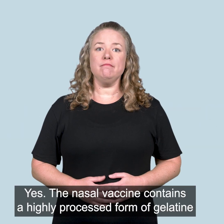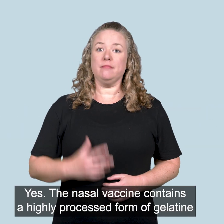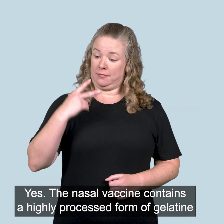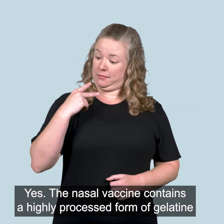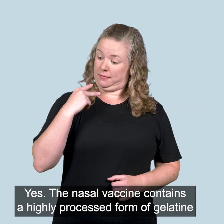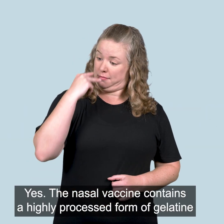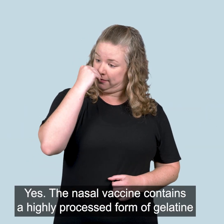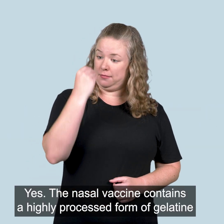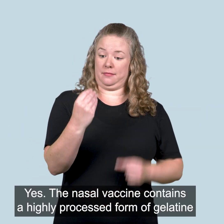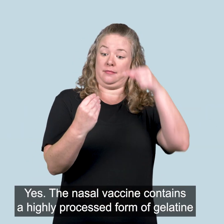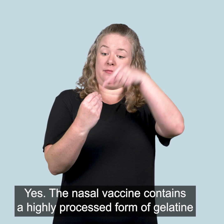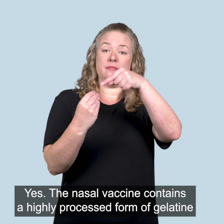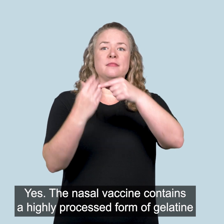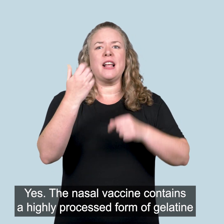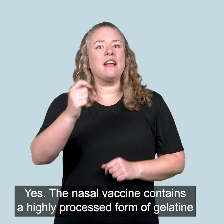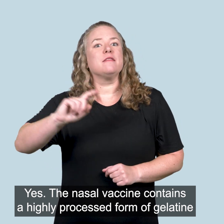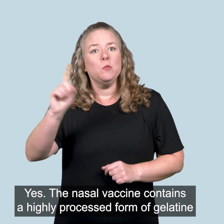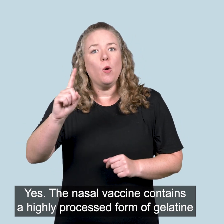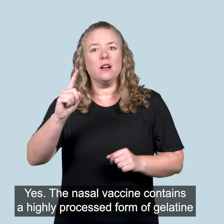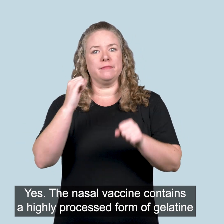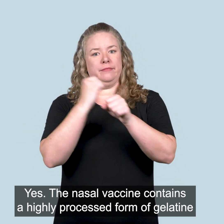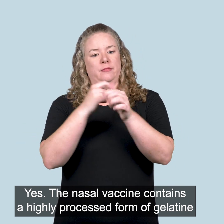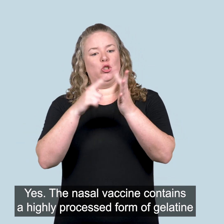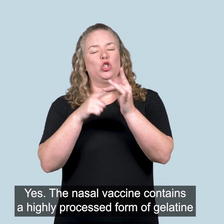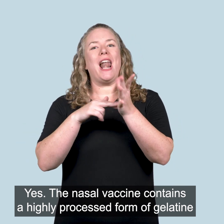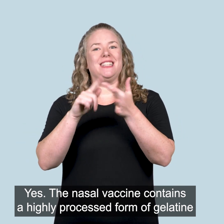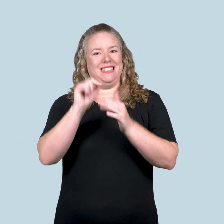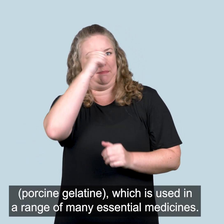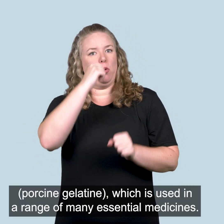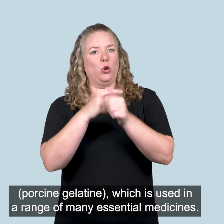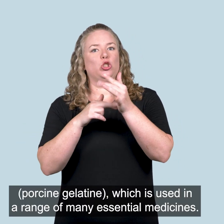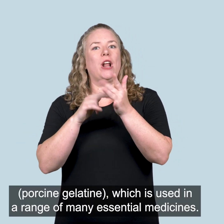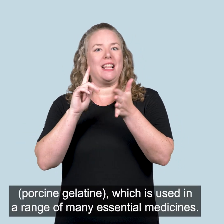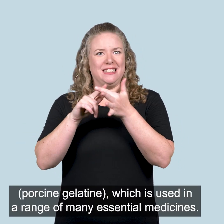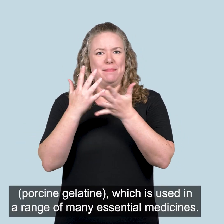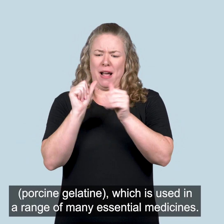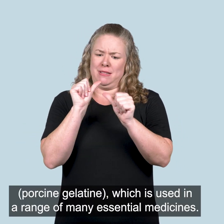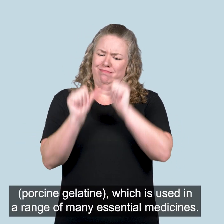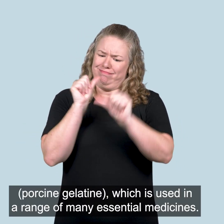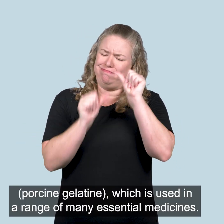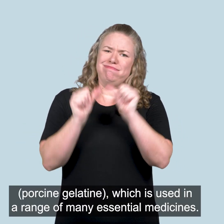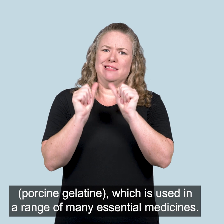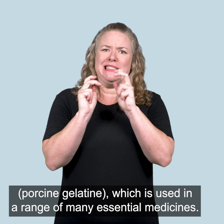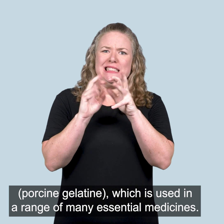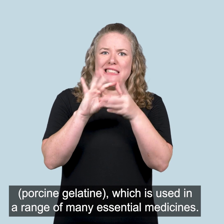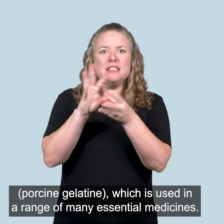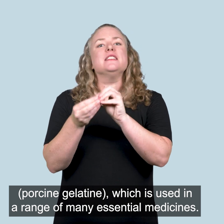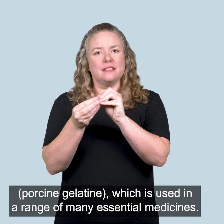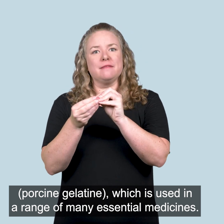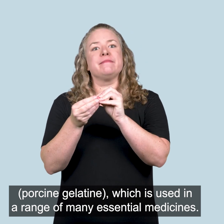Yes, the nasal vaccine contains a highly processed form of gelatine, porcine gelatine, which is used in a range of many